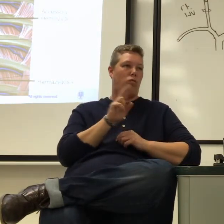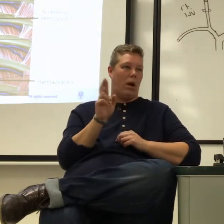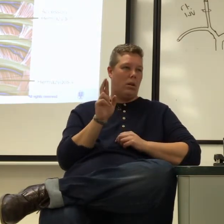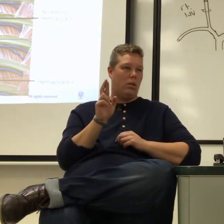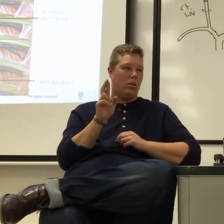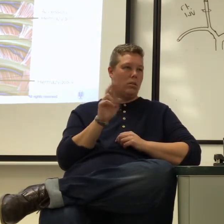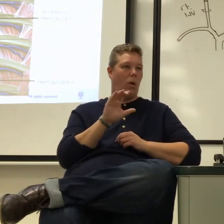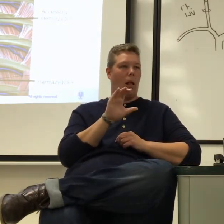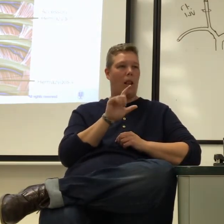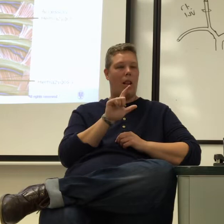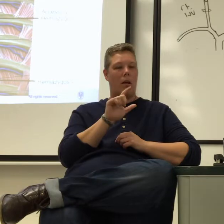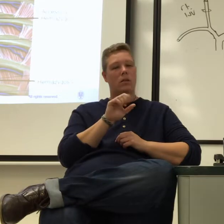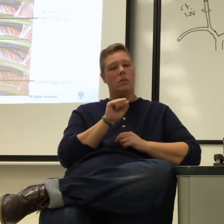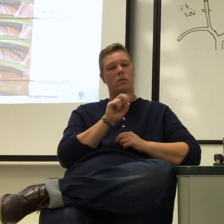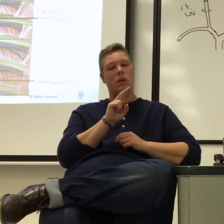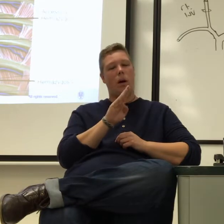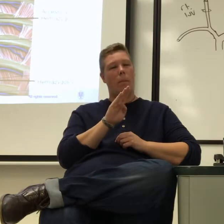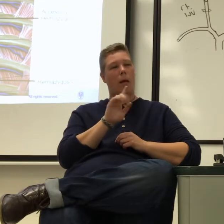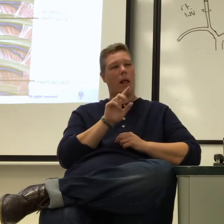vein.